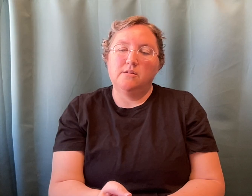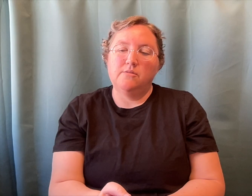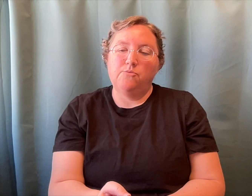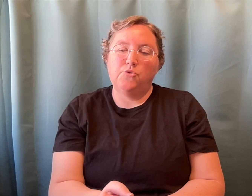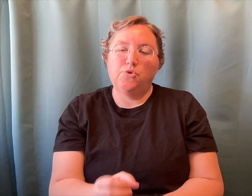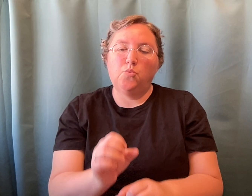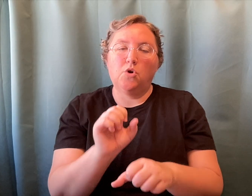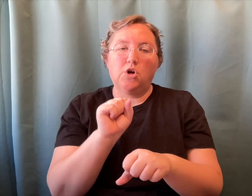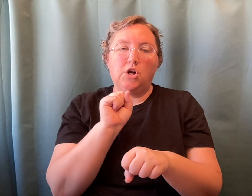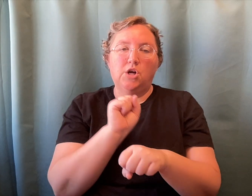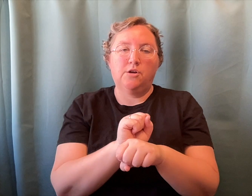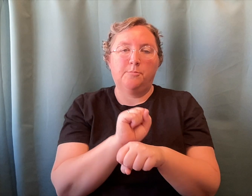To work,